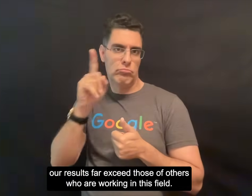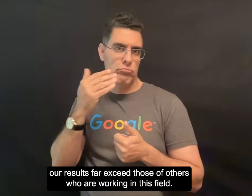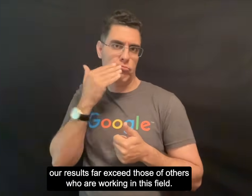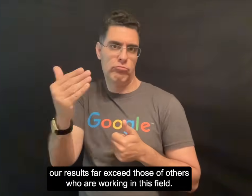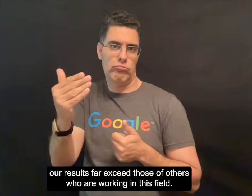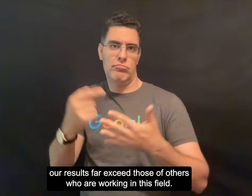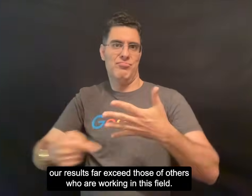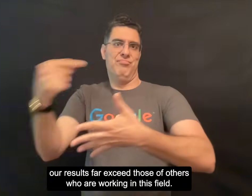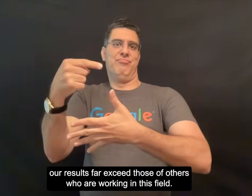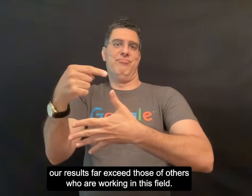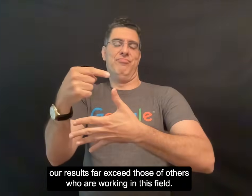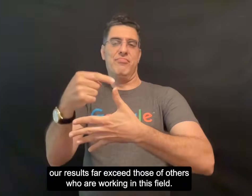of others who are working in this field.